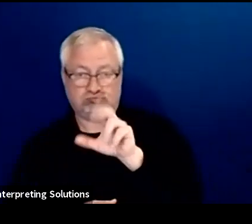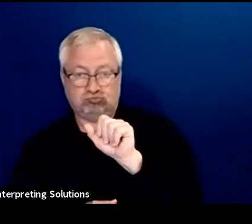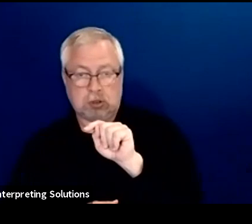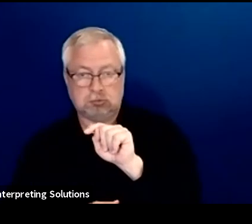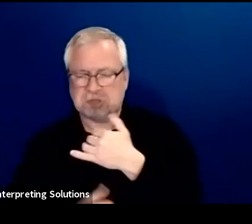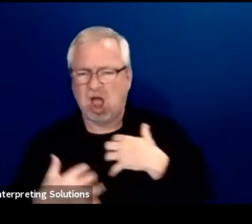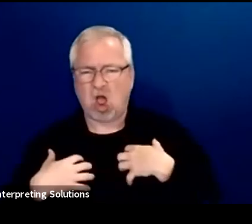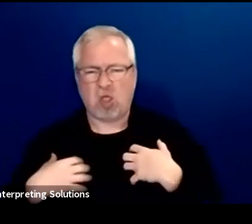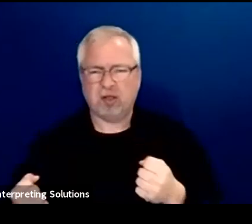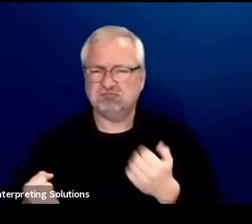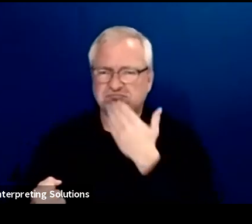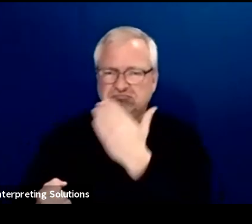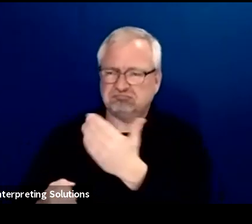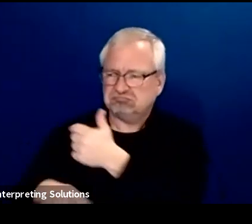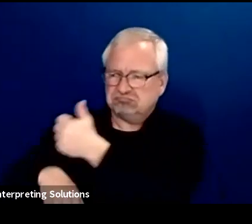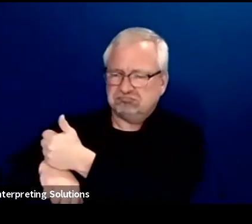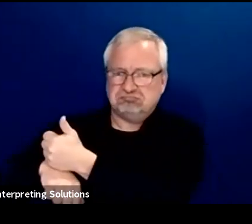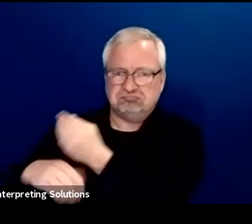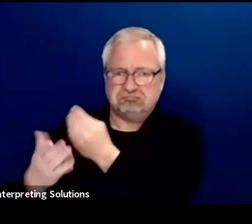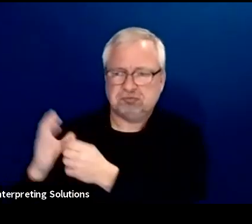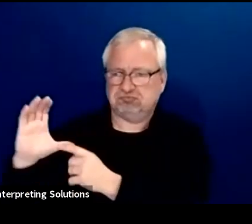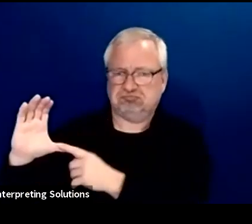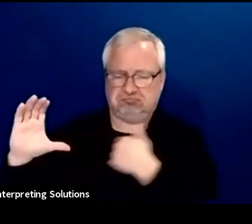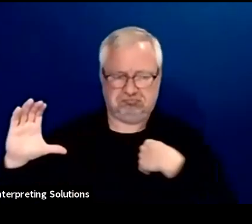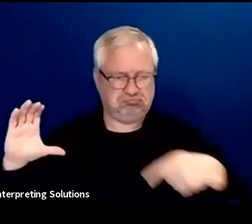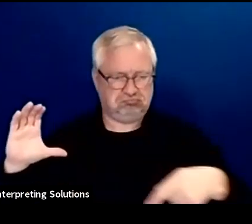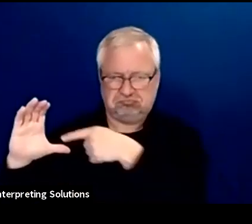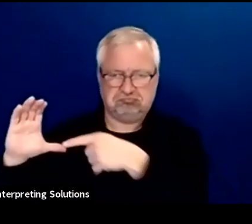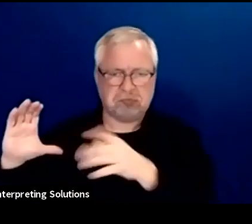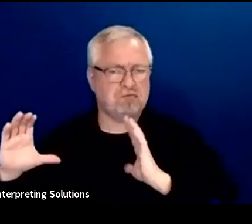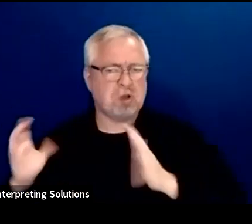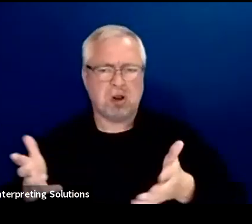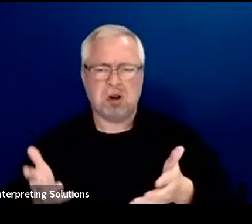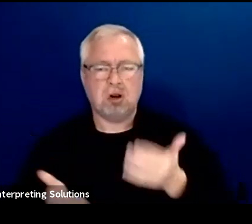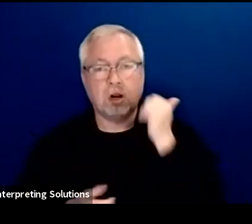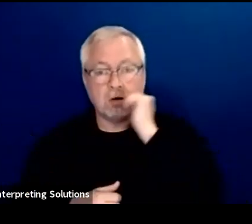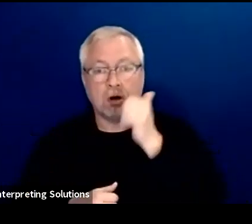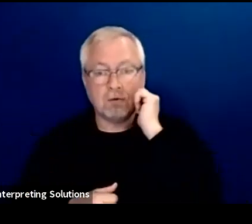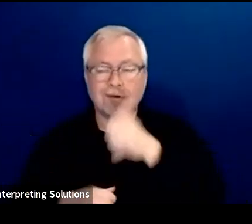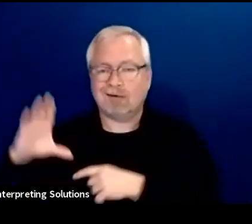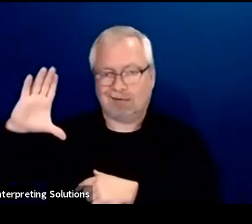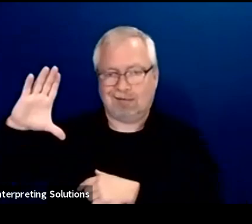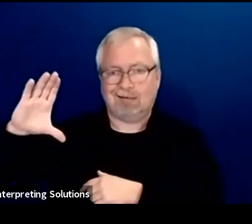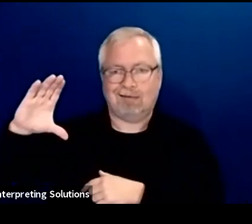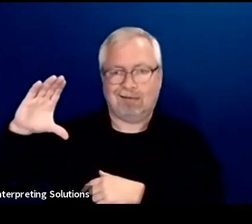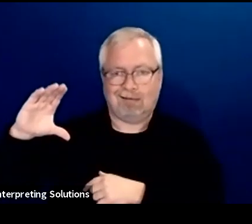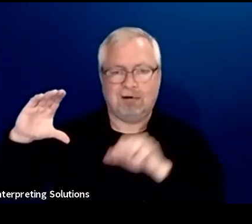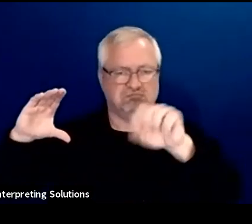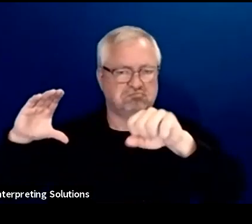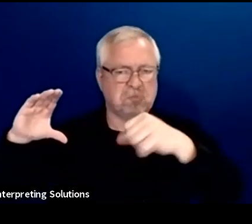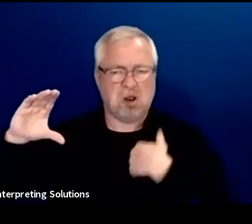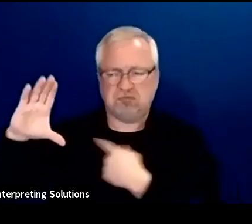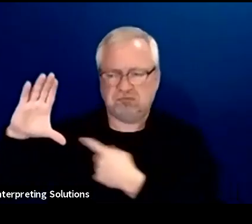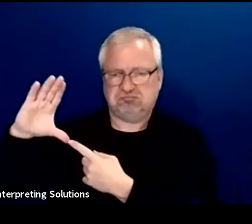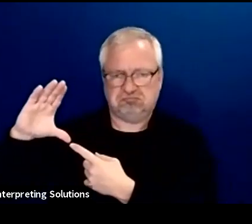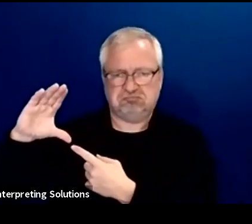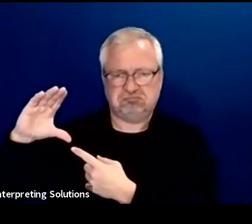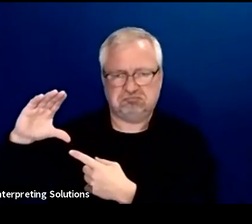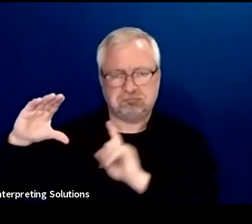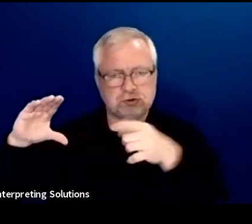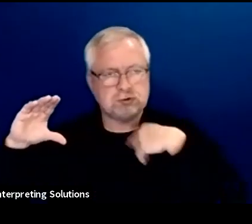Of course, it gets drawn down every day, but every state's facing that same trajectory, and we're working with the federal government to make sure we can